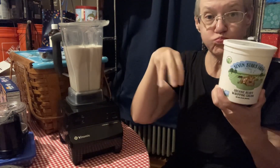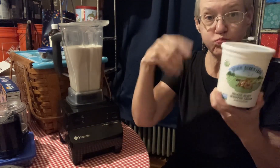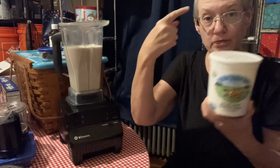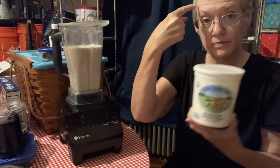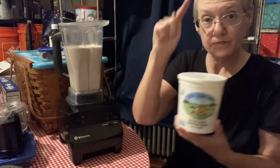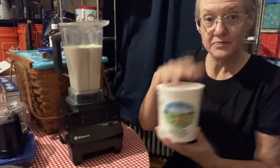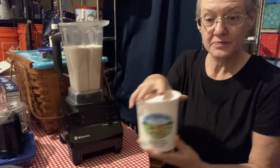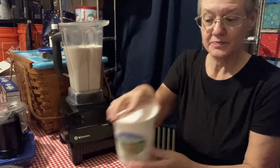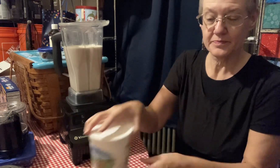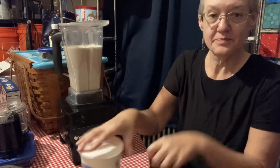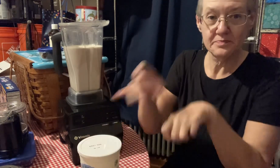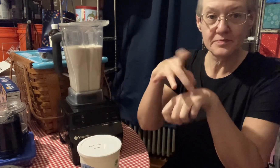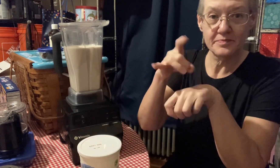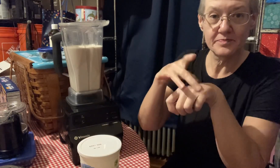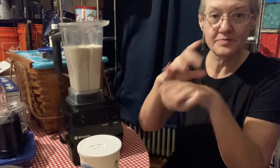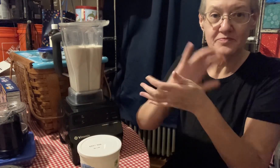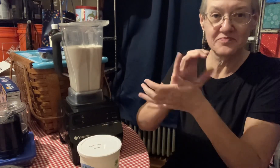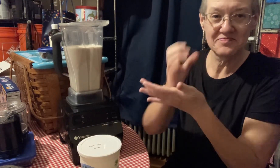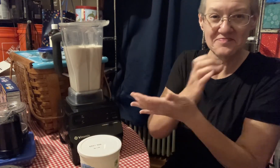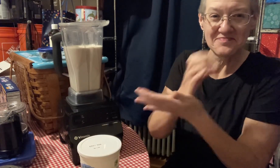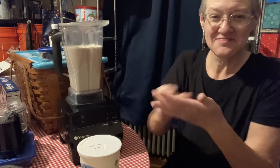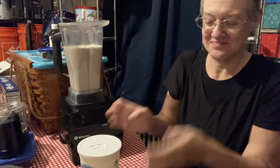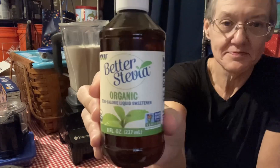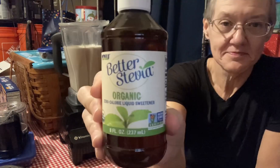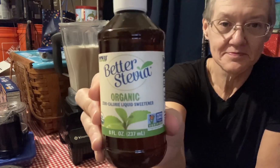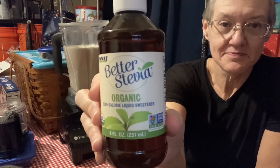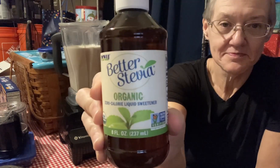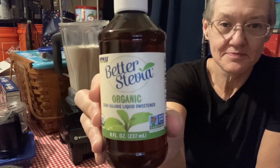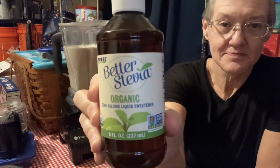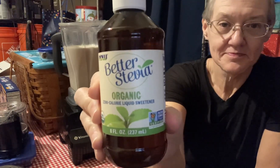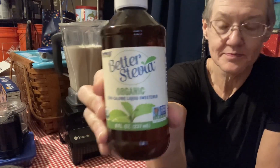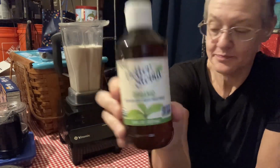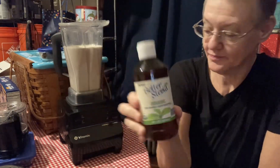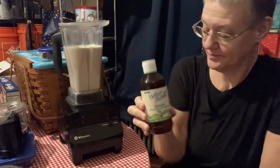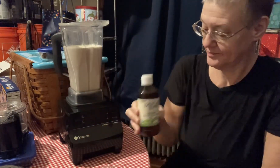I'm going to whip the rest of this in the morning for the pumpkin cheesecakes.